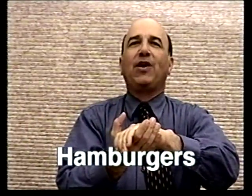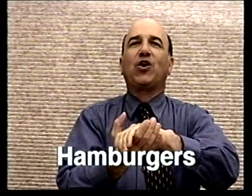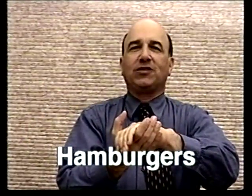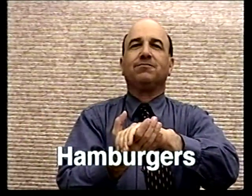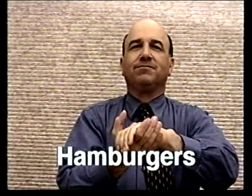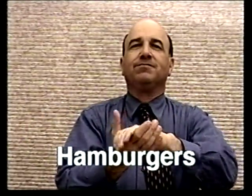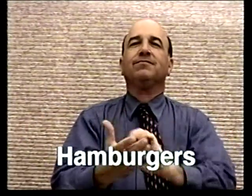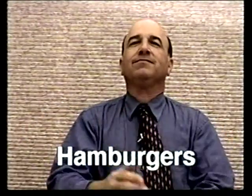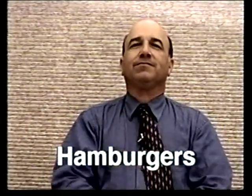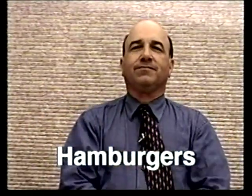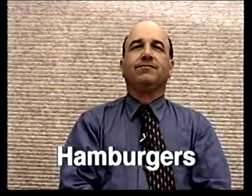hamburger.